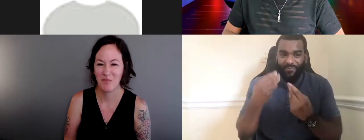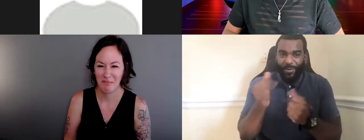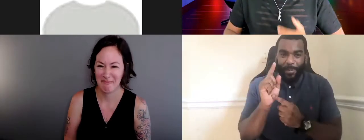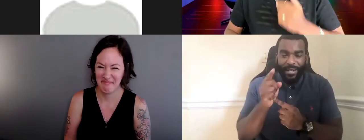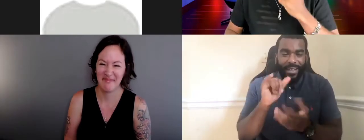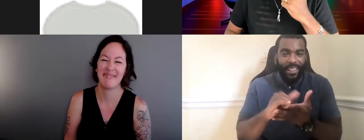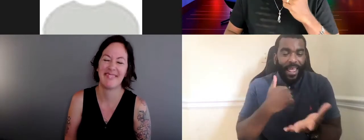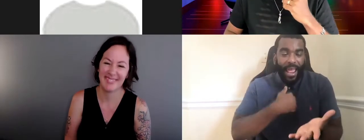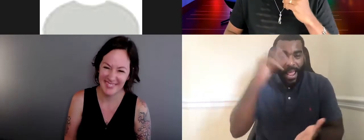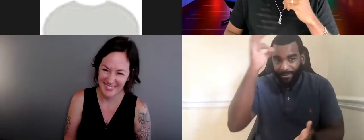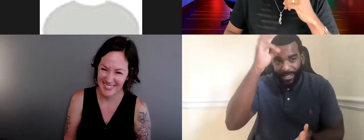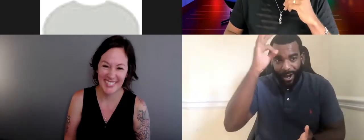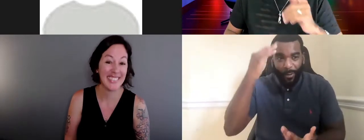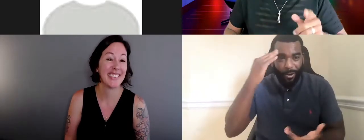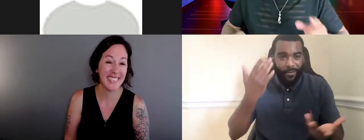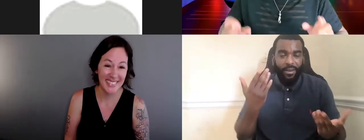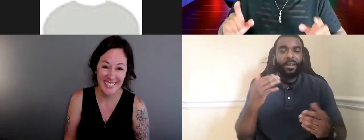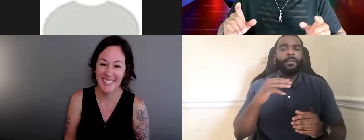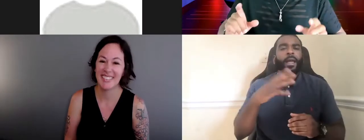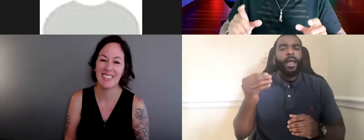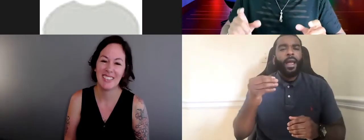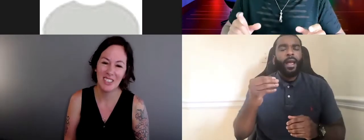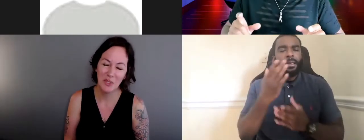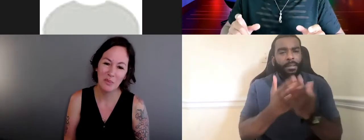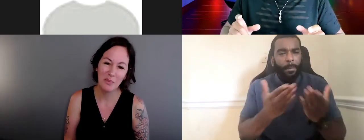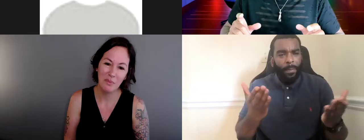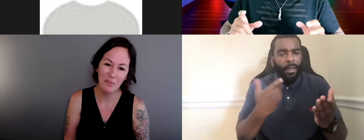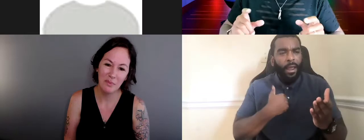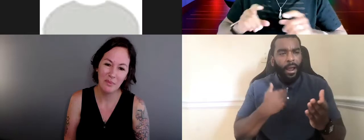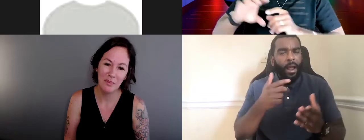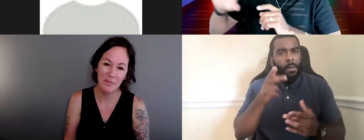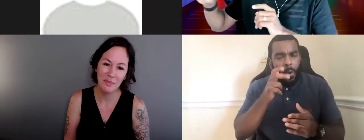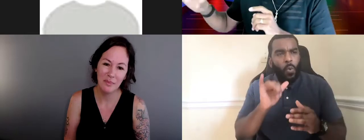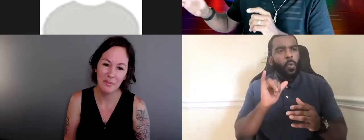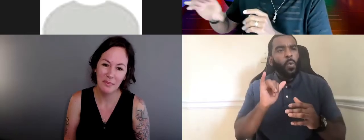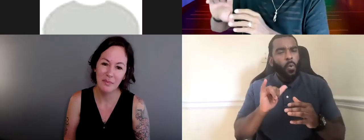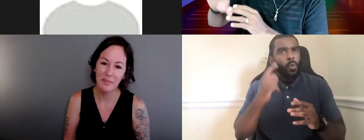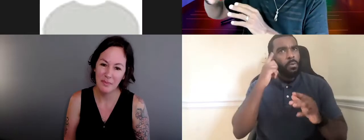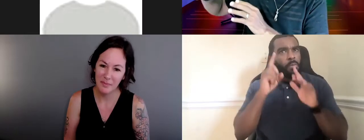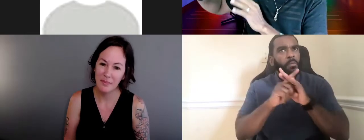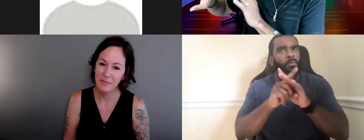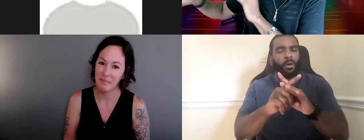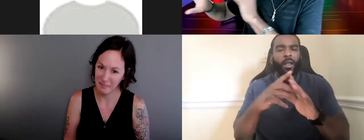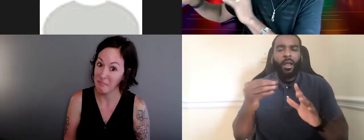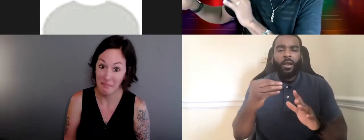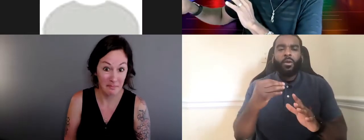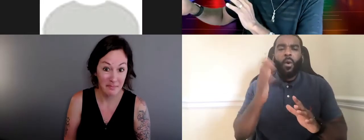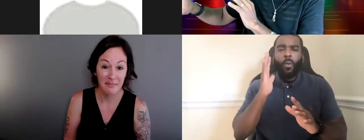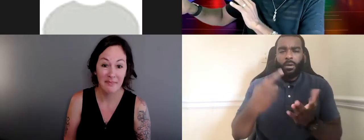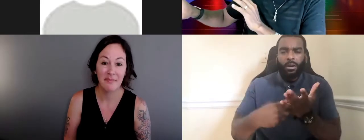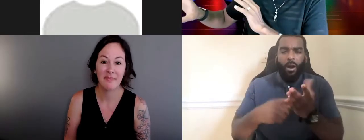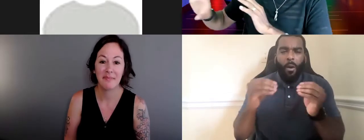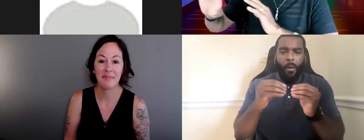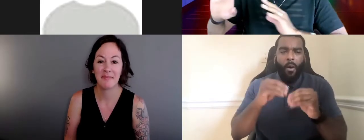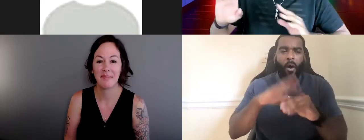aware of. And several things even stood out to me, and we'll talk a little bit more about the arts kind of piece